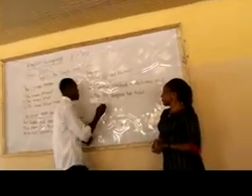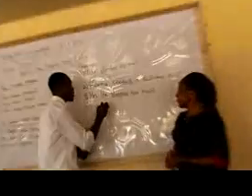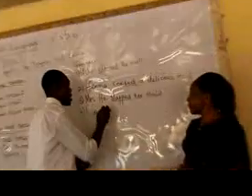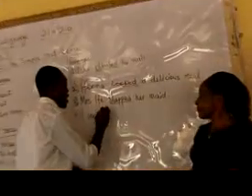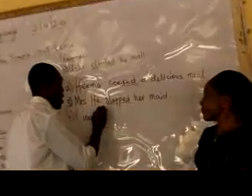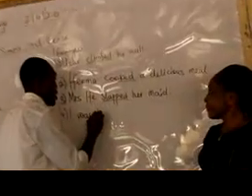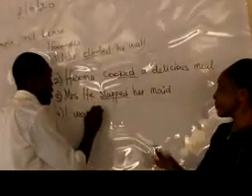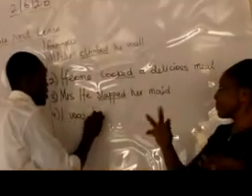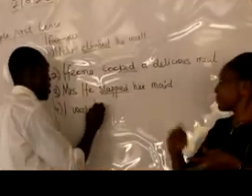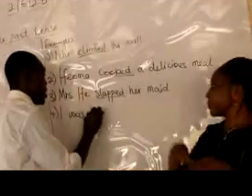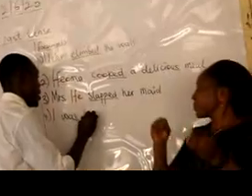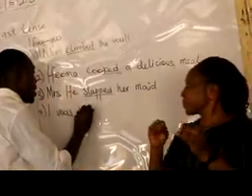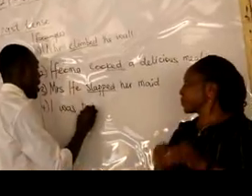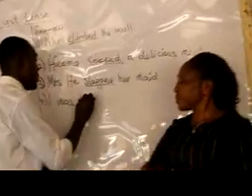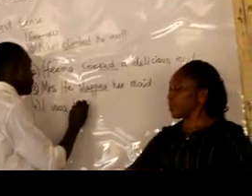was